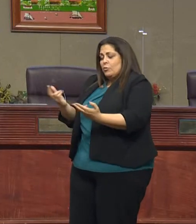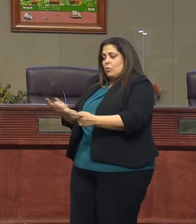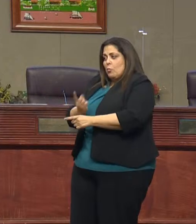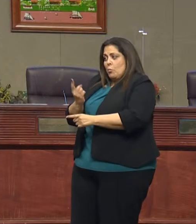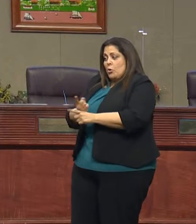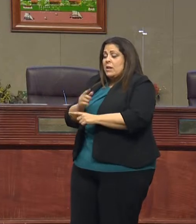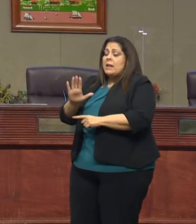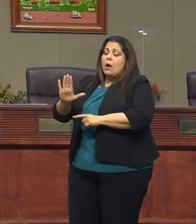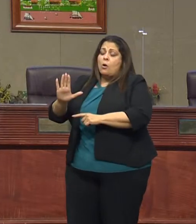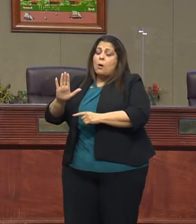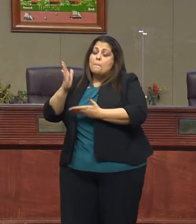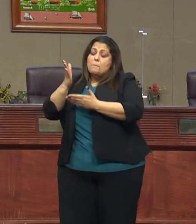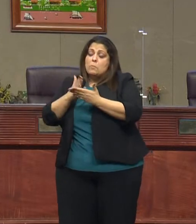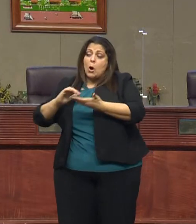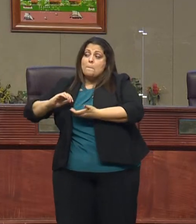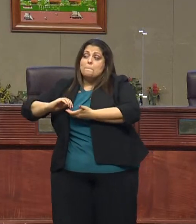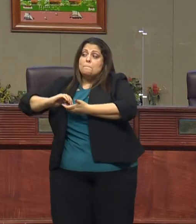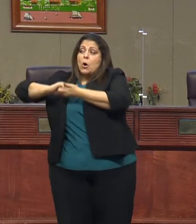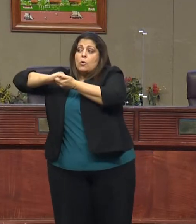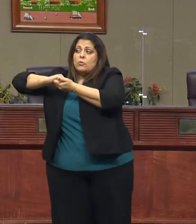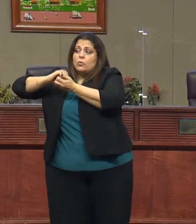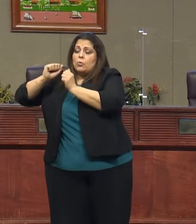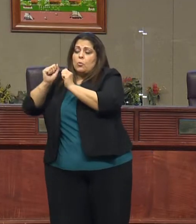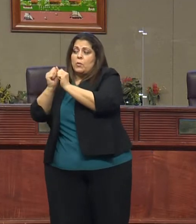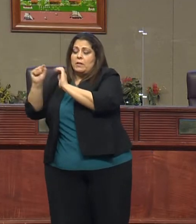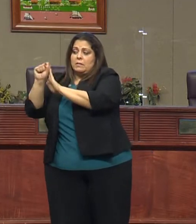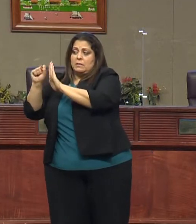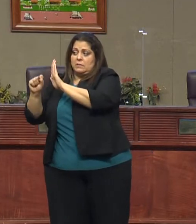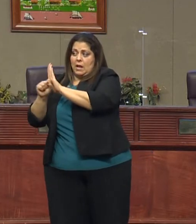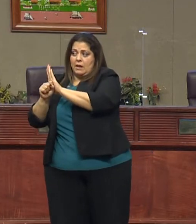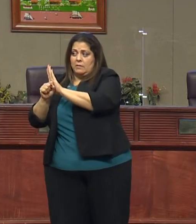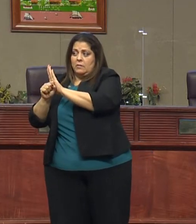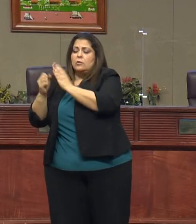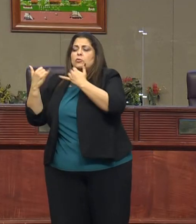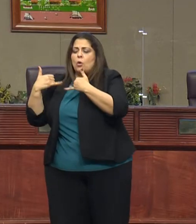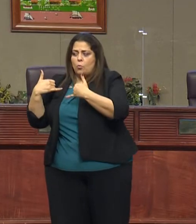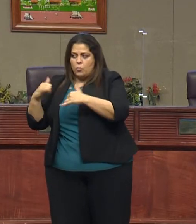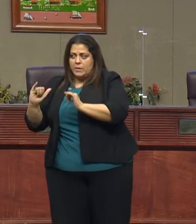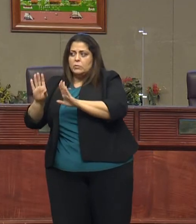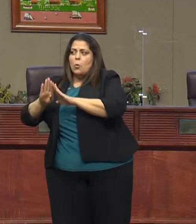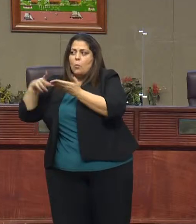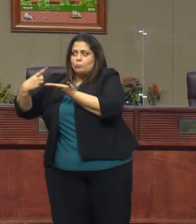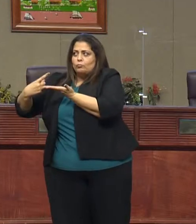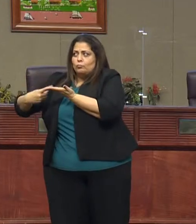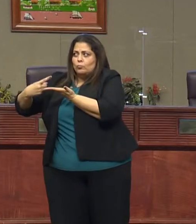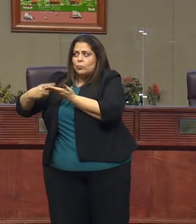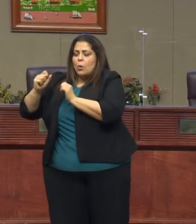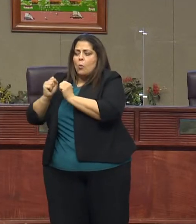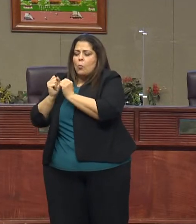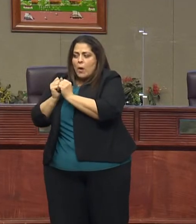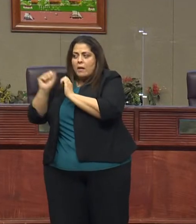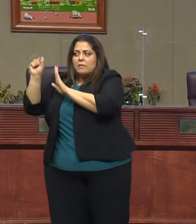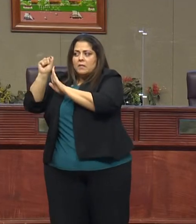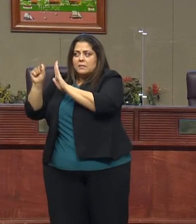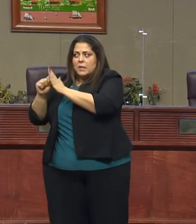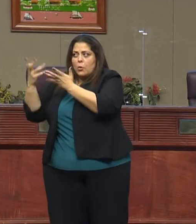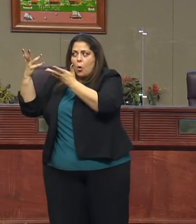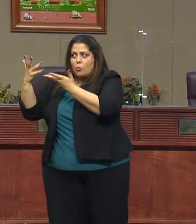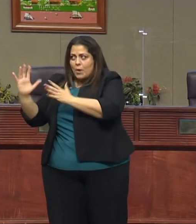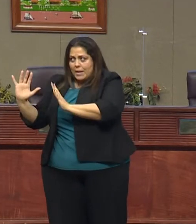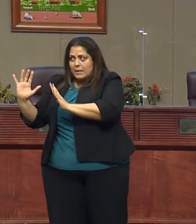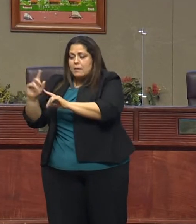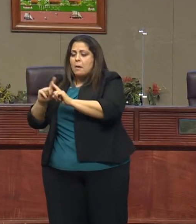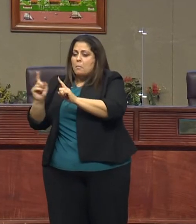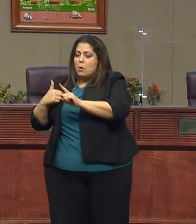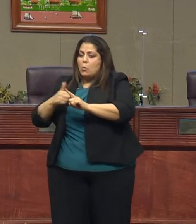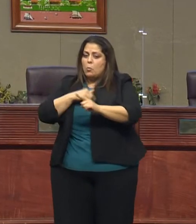state. And so we certainly, my staff had conversations with state officials about it, and we believe this is the right thing